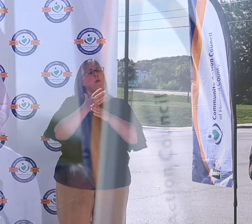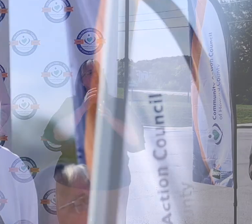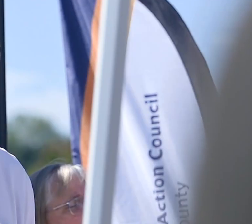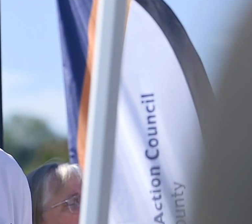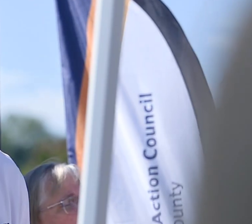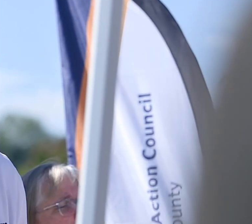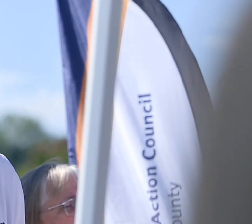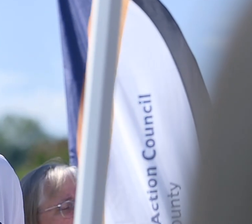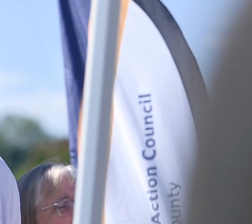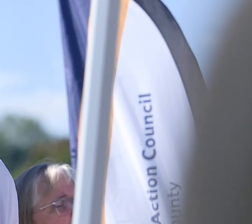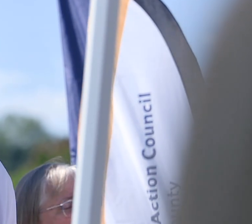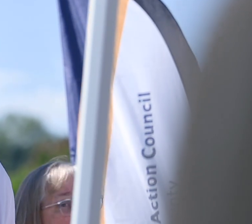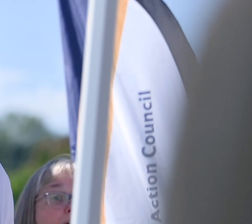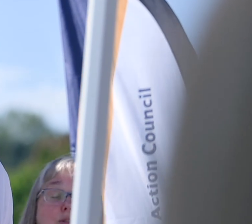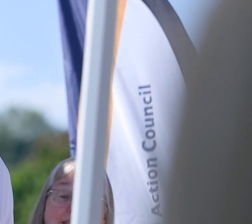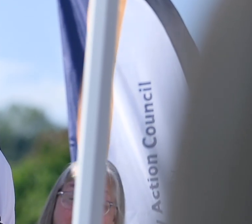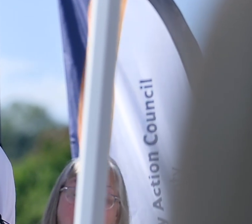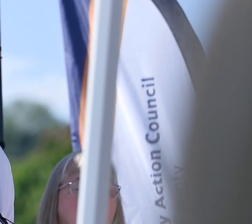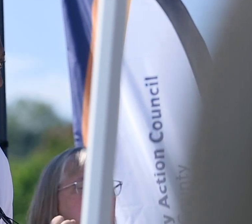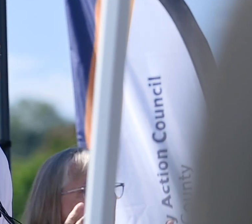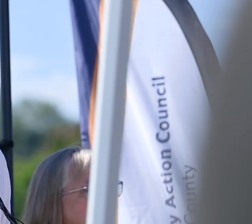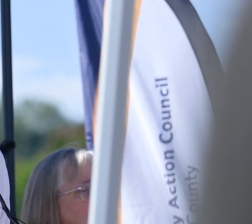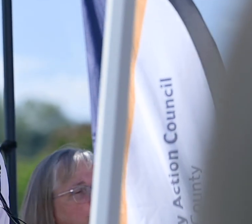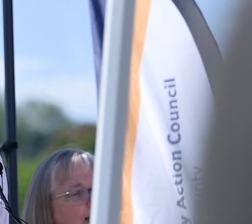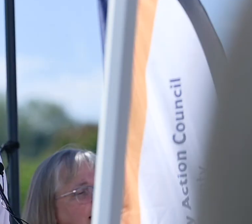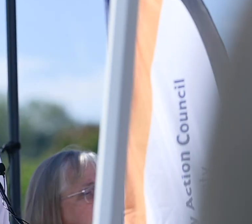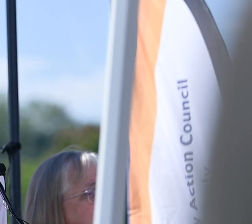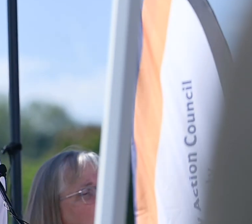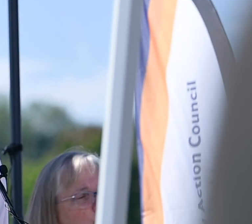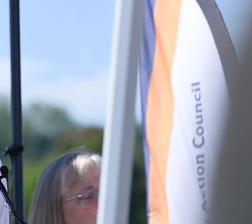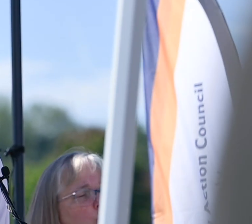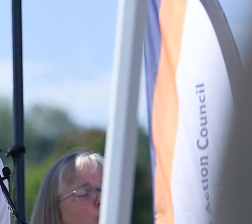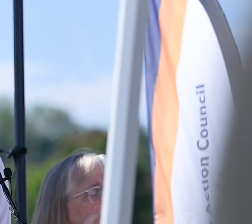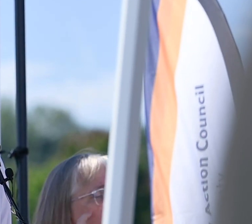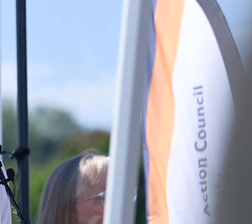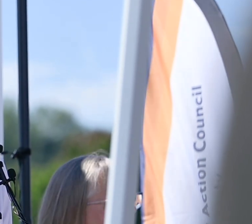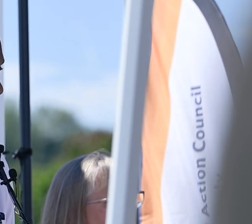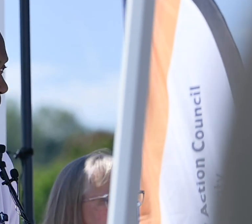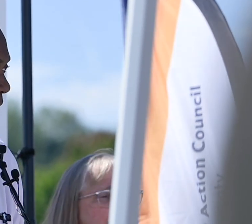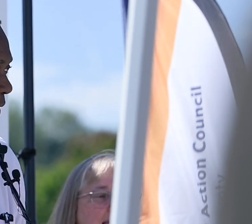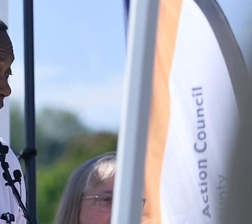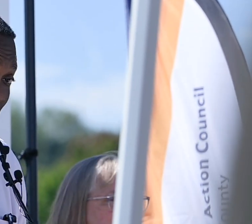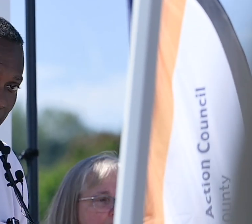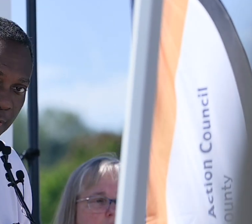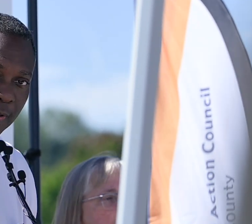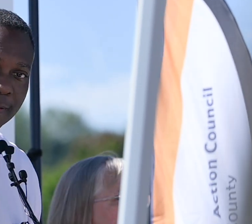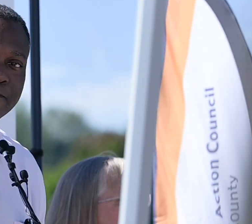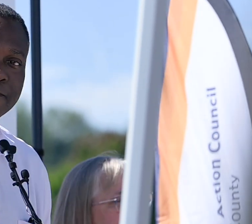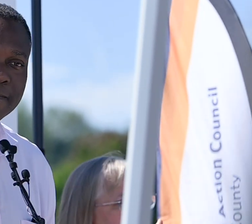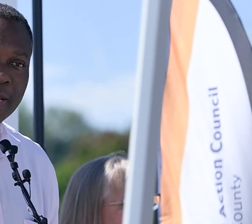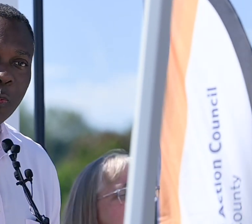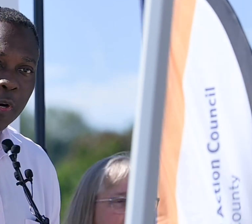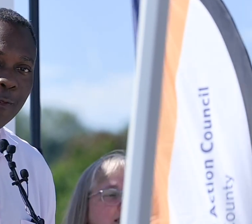our state, and so many other community leaders who recognize this is not an obstacle, this is an